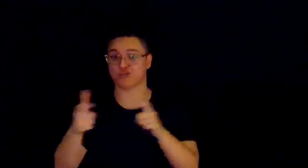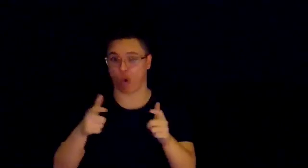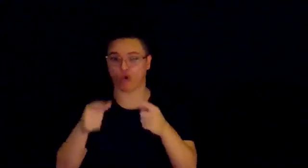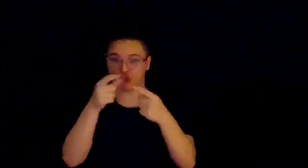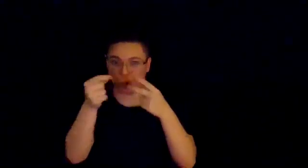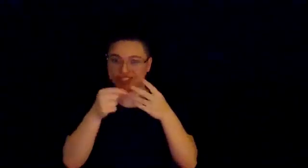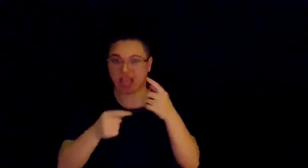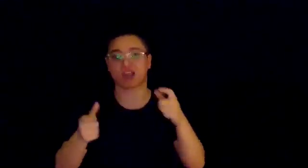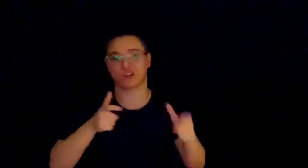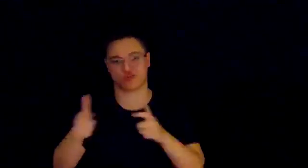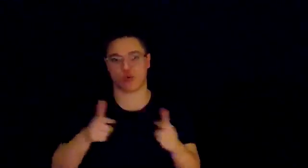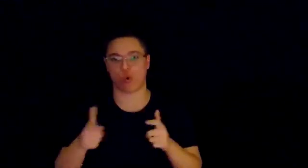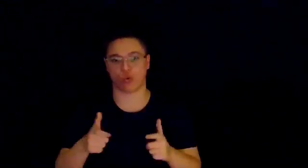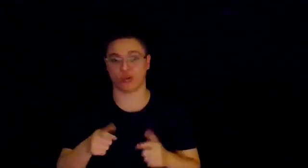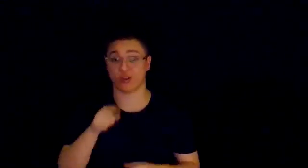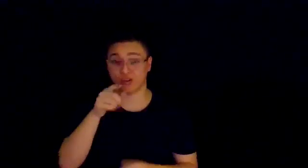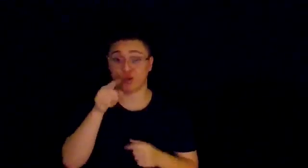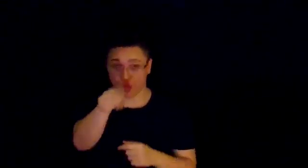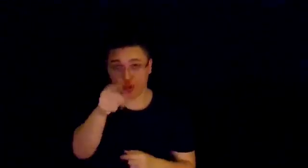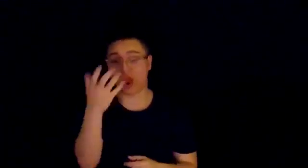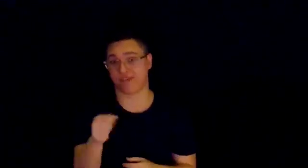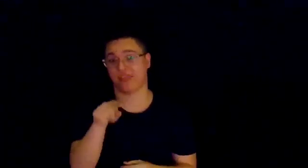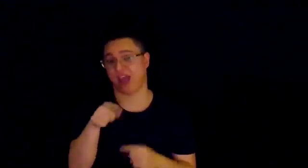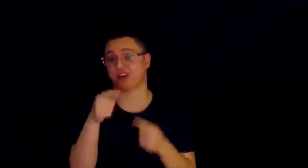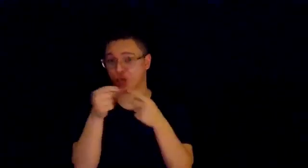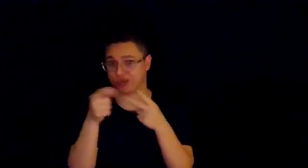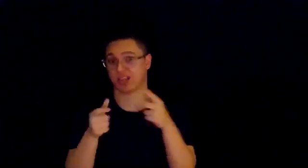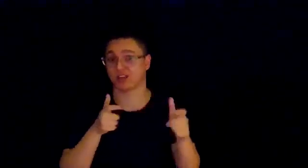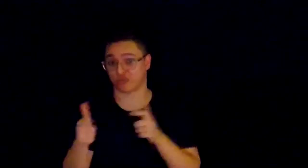Choice and control. You will see it over and over again.